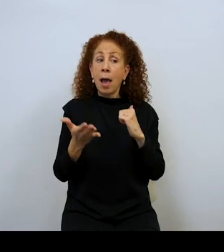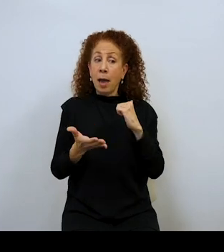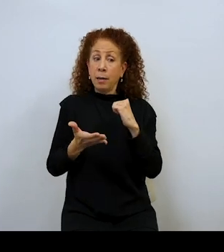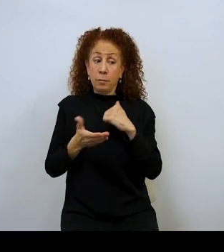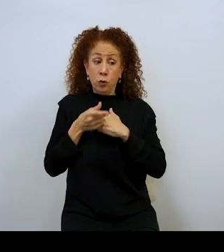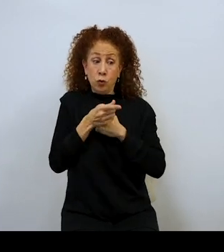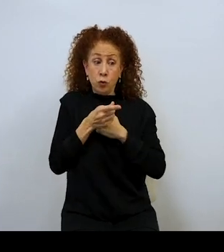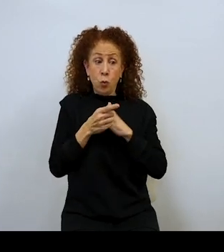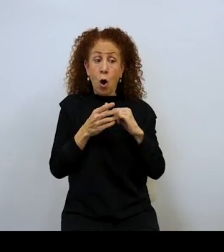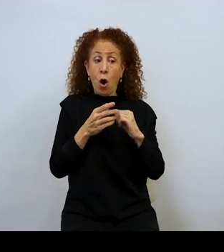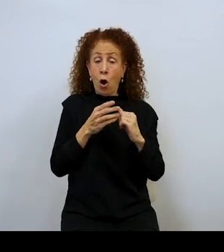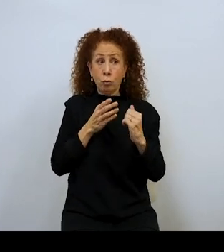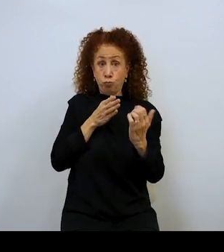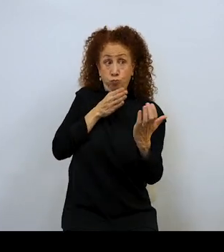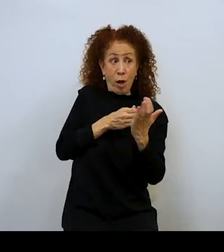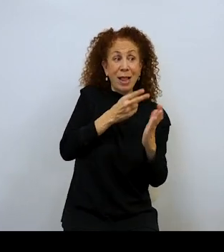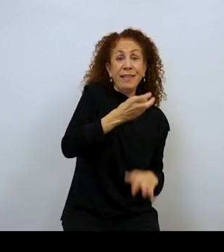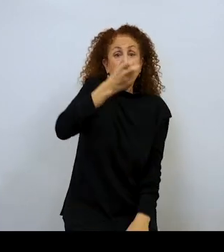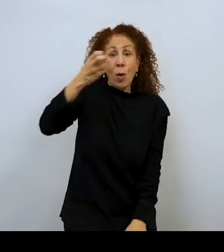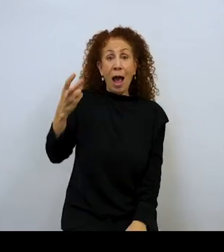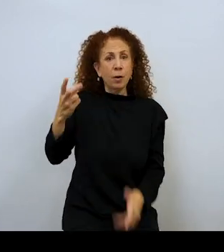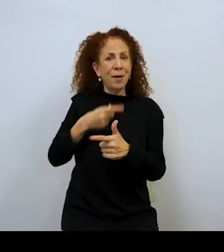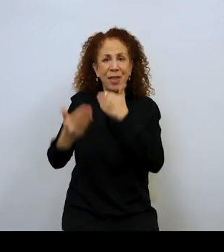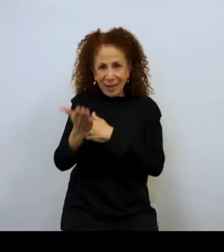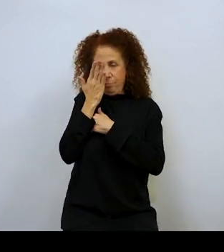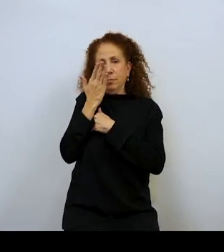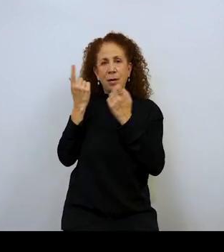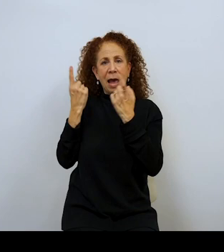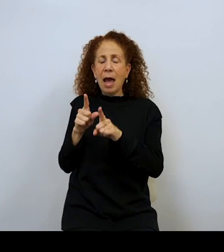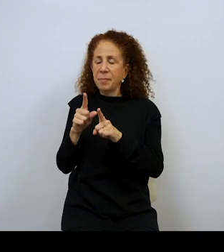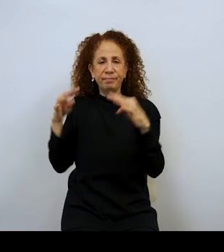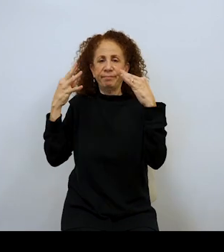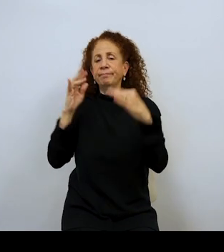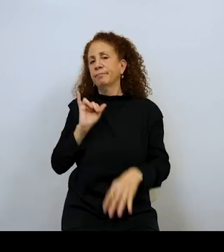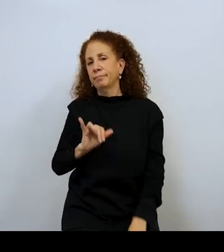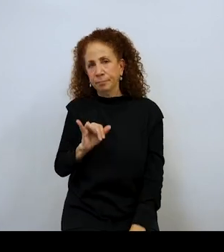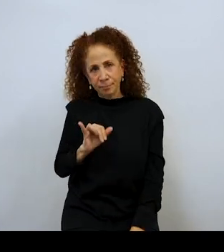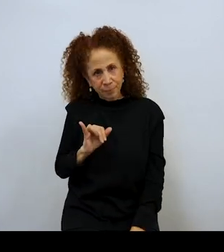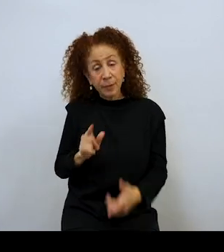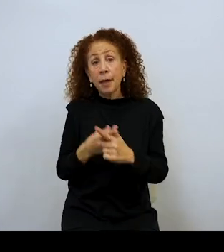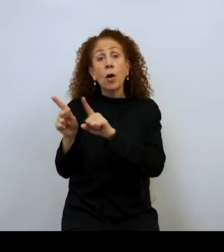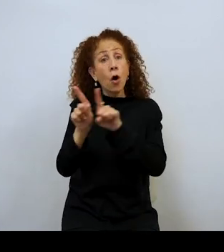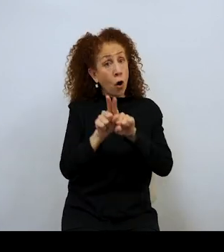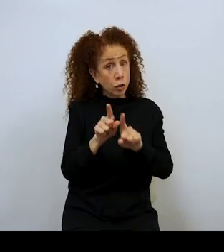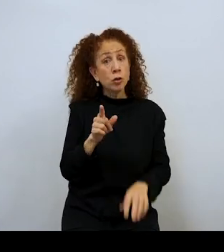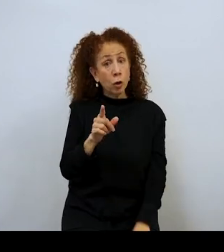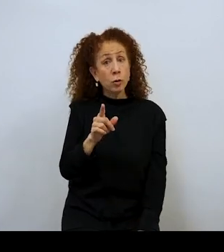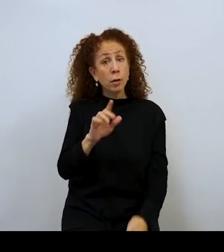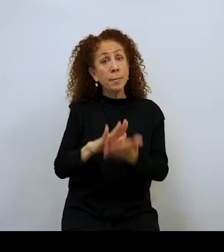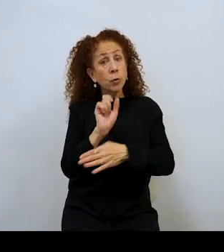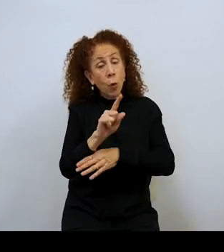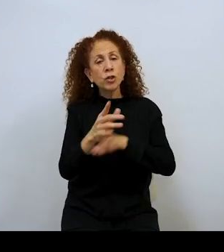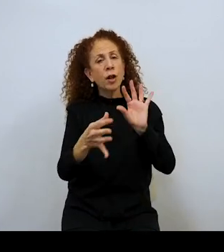certain kind of prejudices, but then you hit that moment where it doesn't. And then it also becomes that question